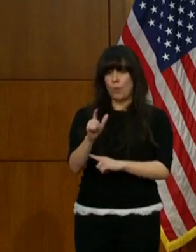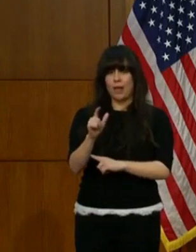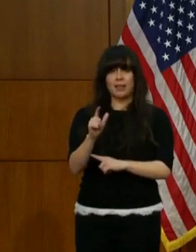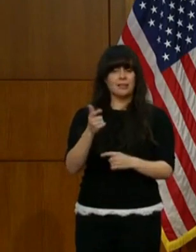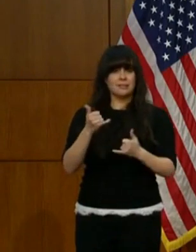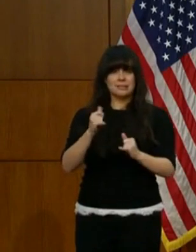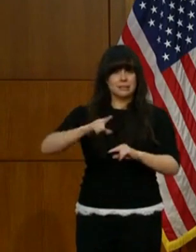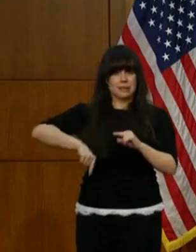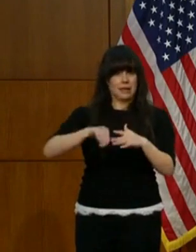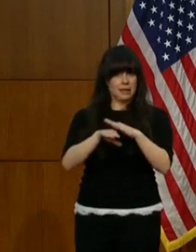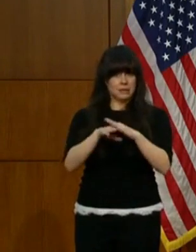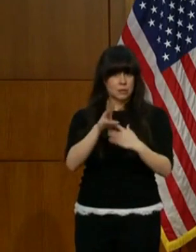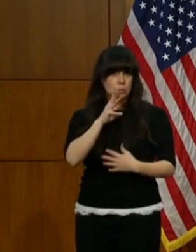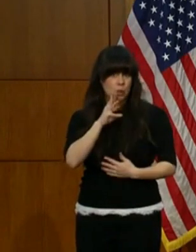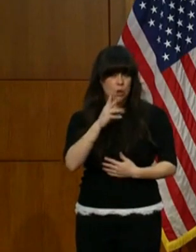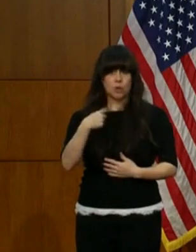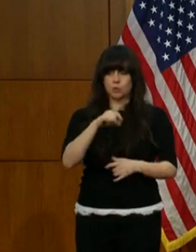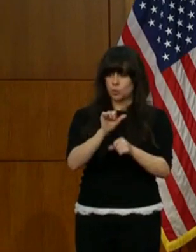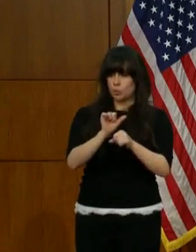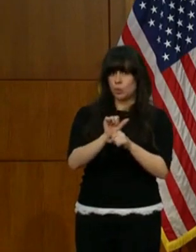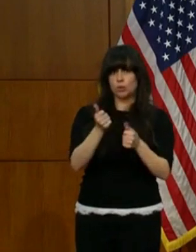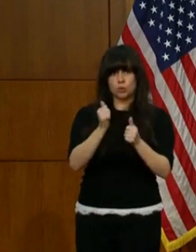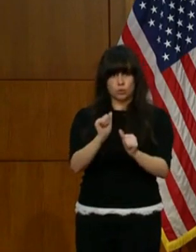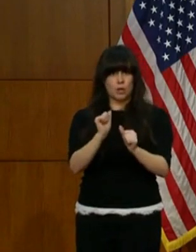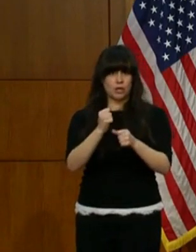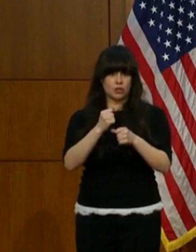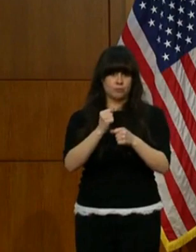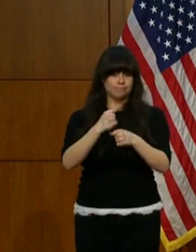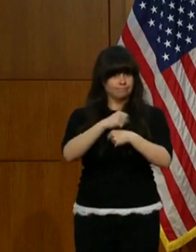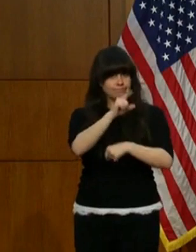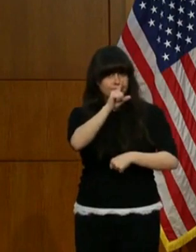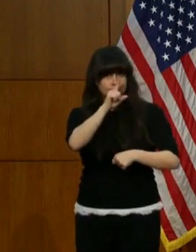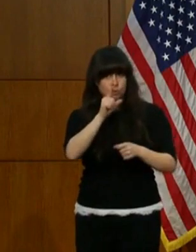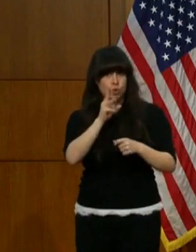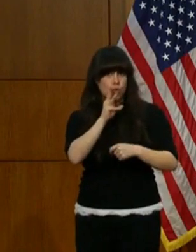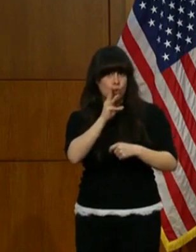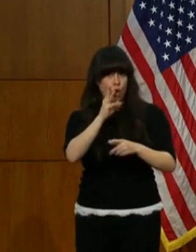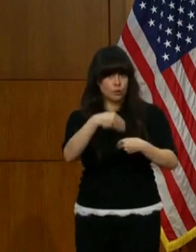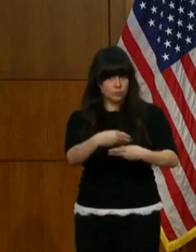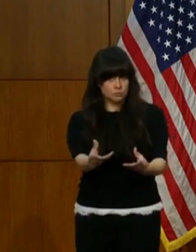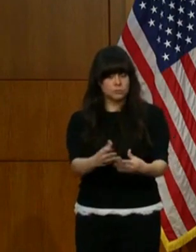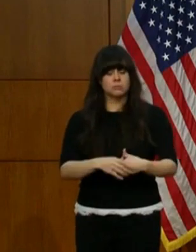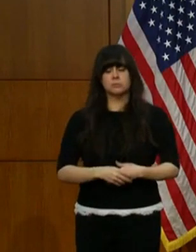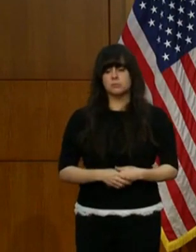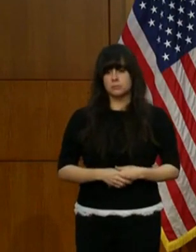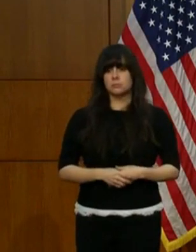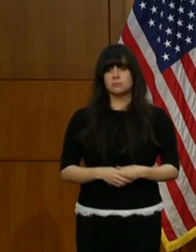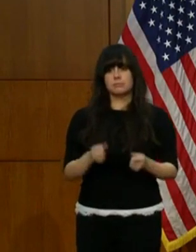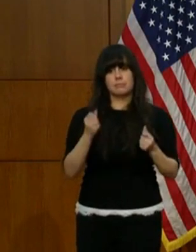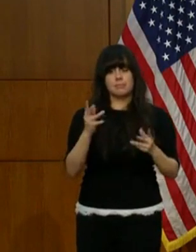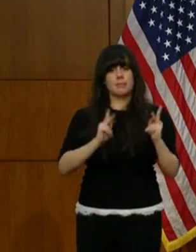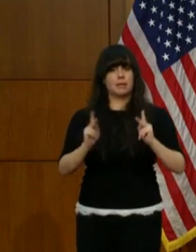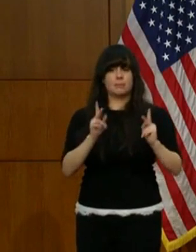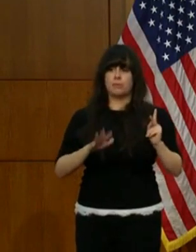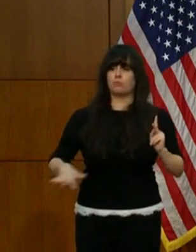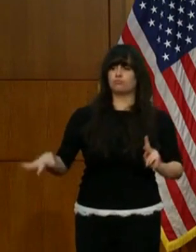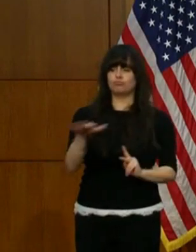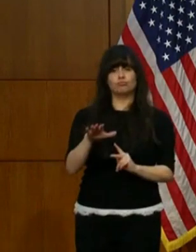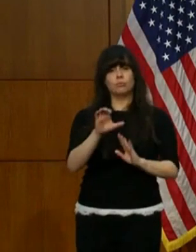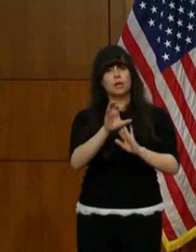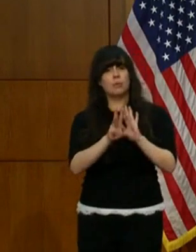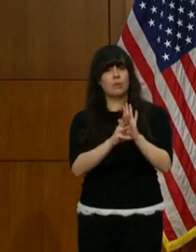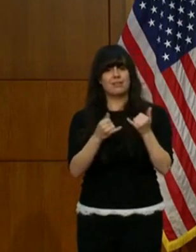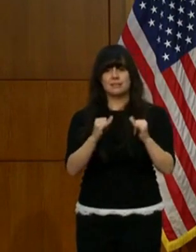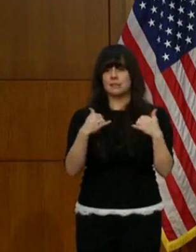and everything is being done to return that. There are still people across the Commonwealth that don't have electricity,